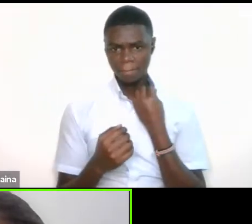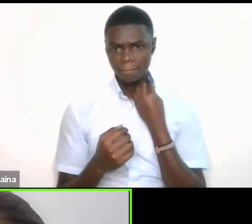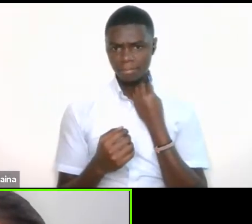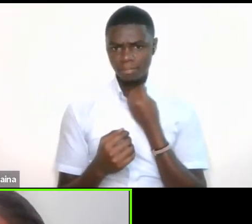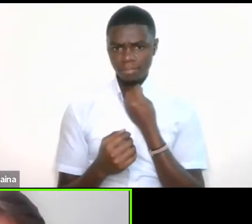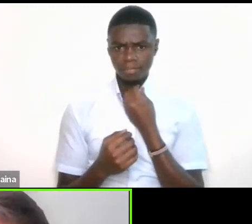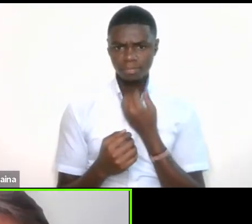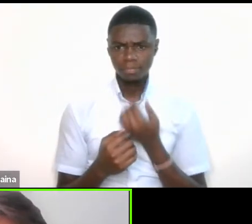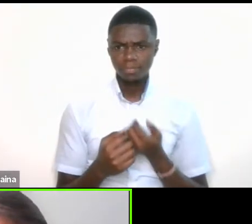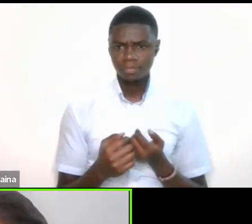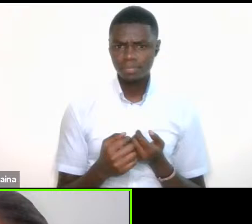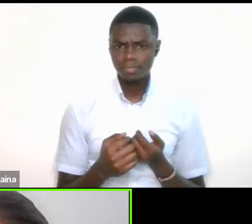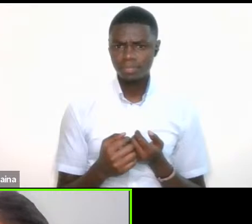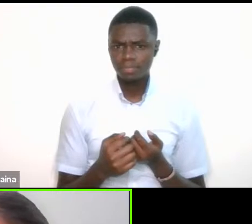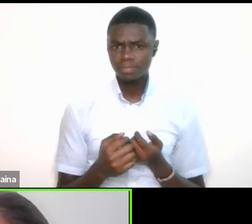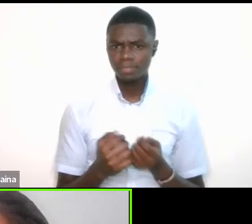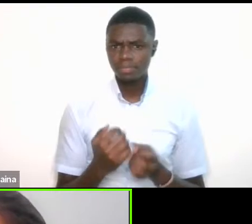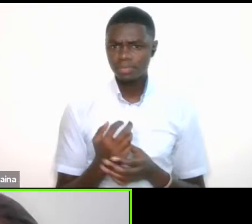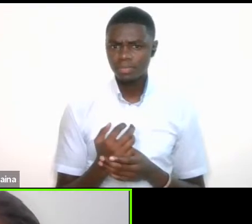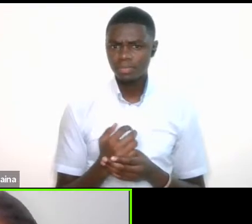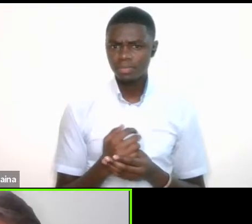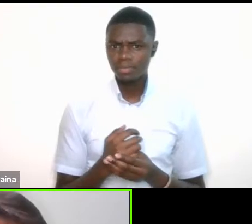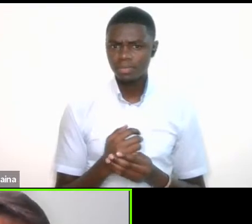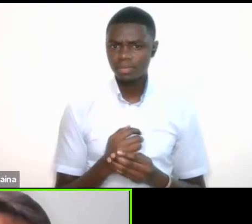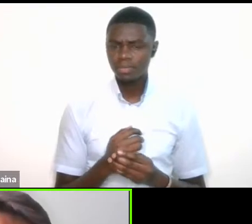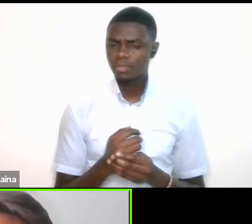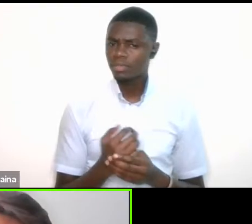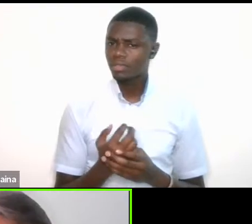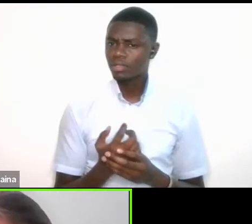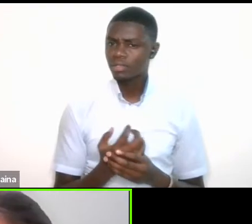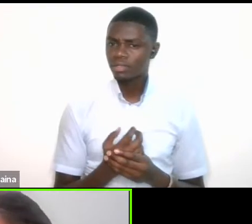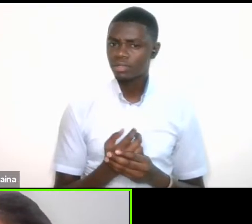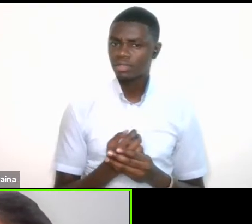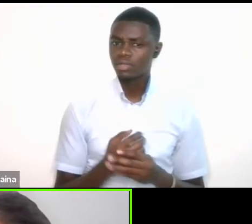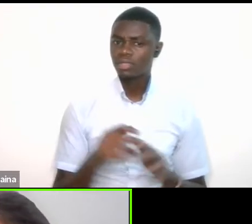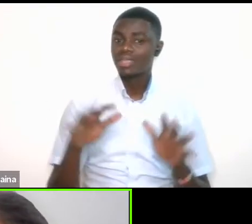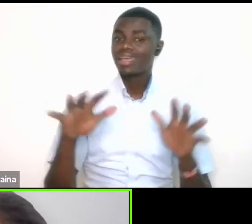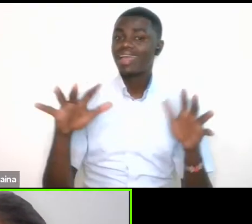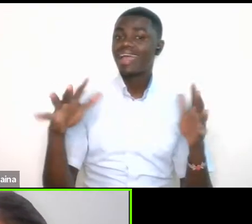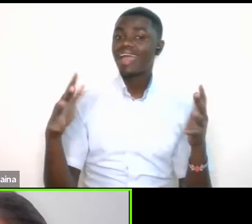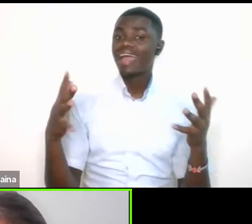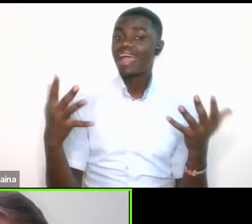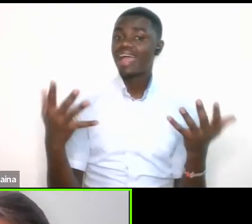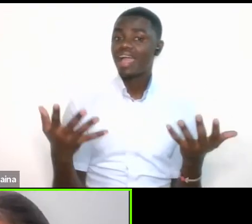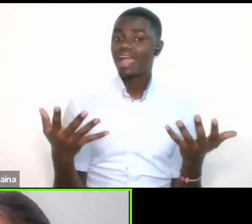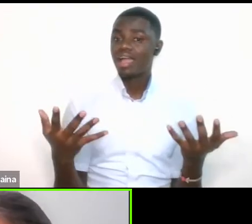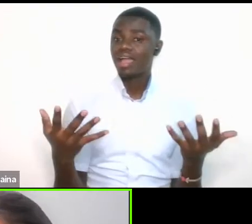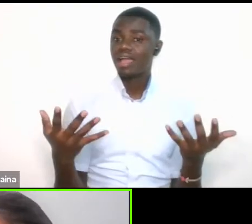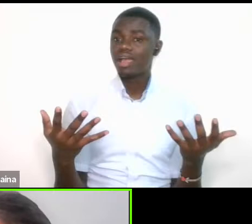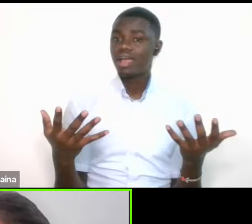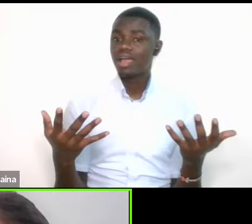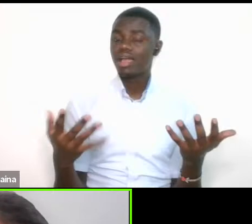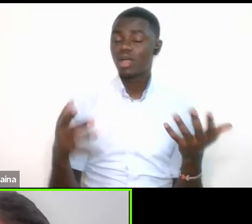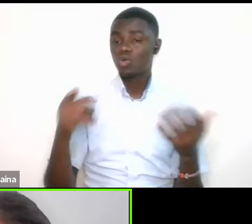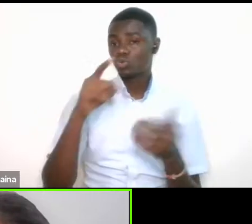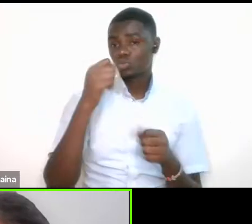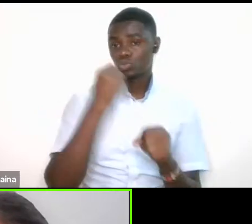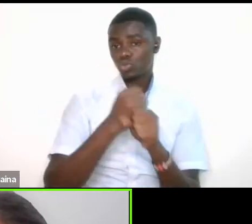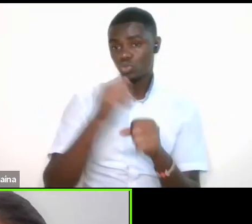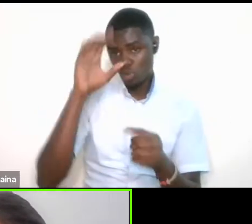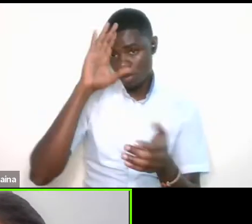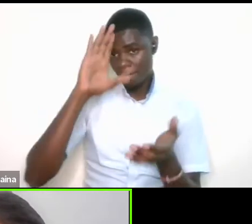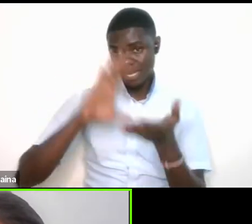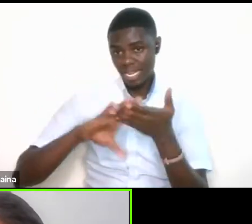how do you believe that social justice framework offer concrete,